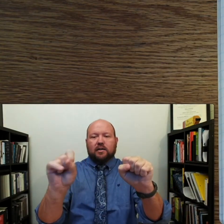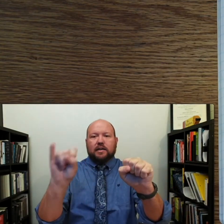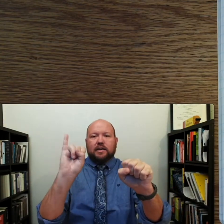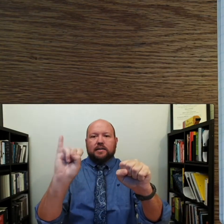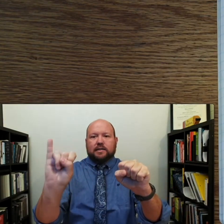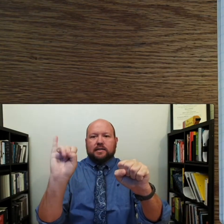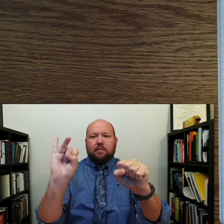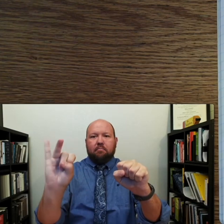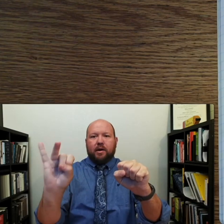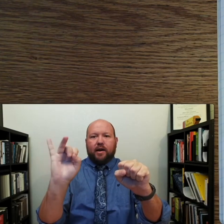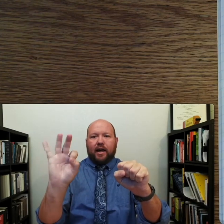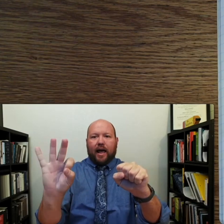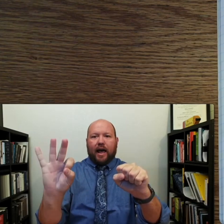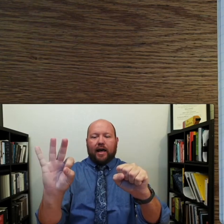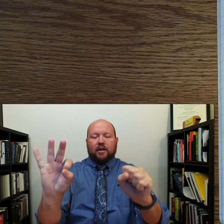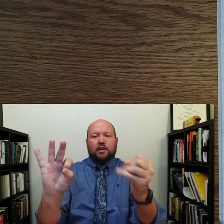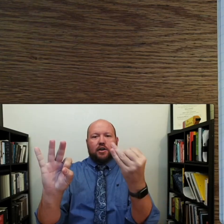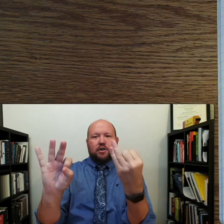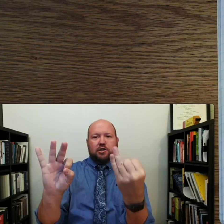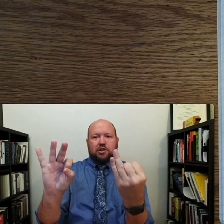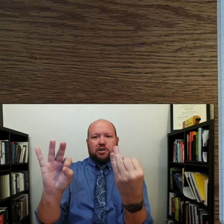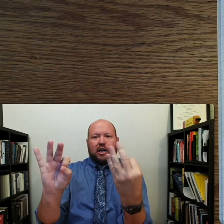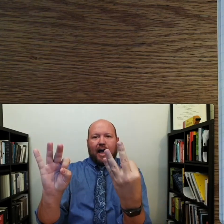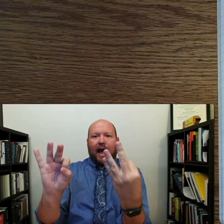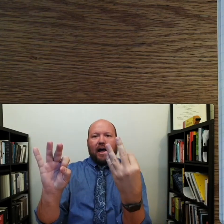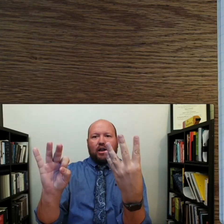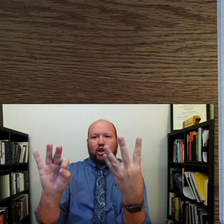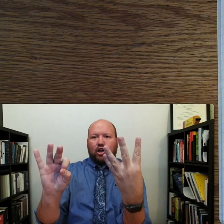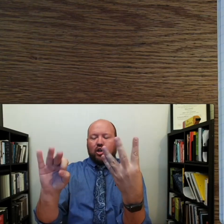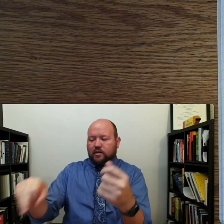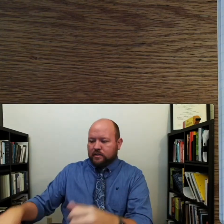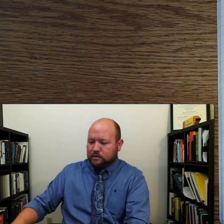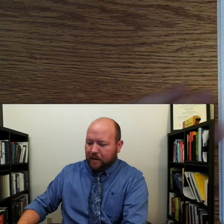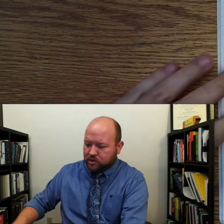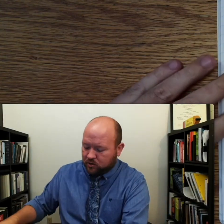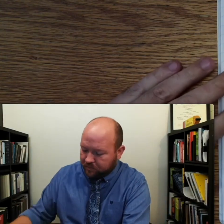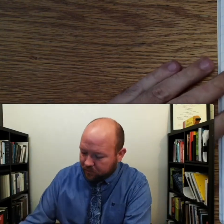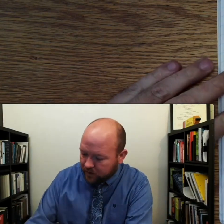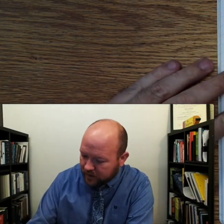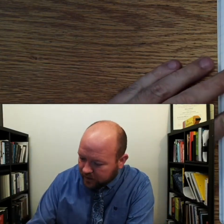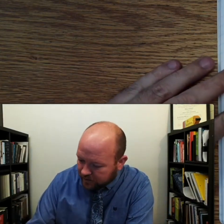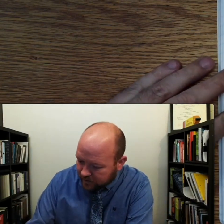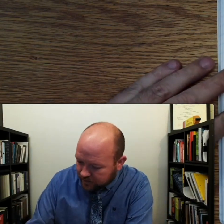shall. Sp e sh a l. Special.